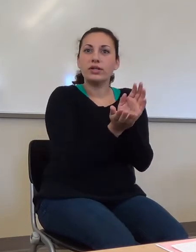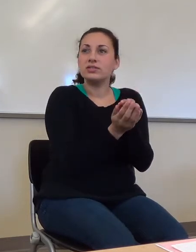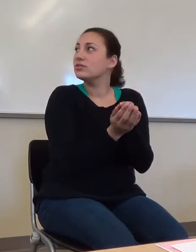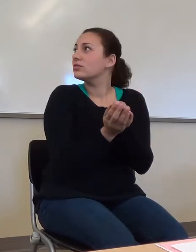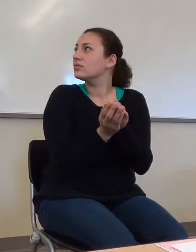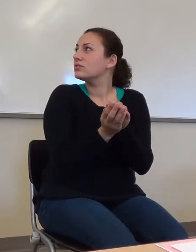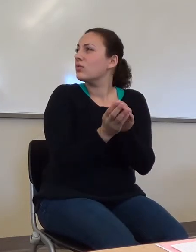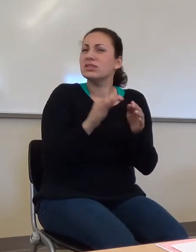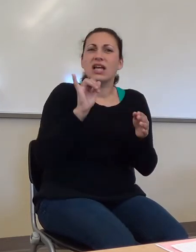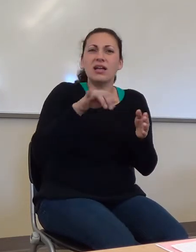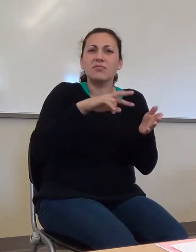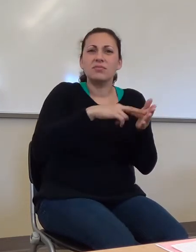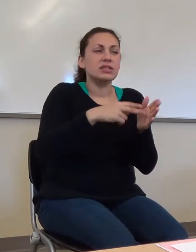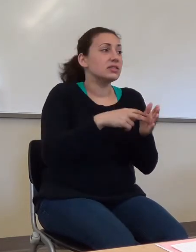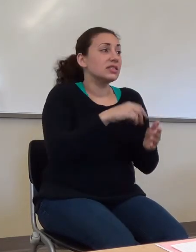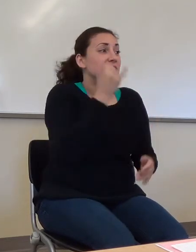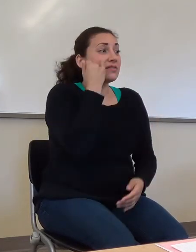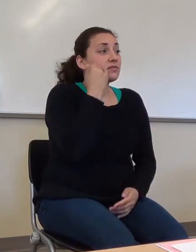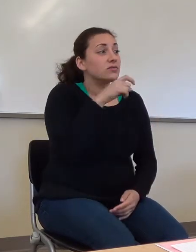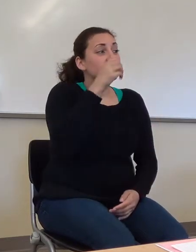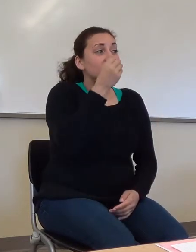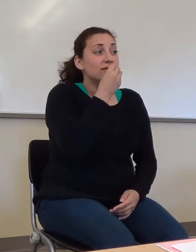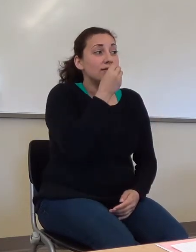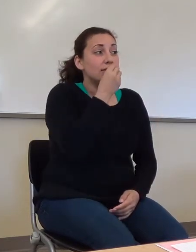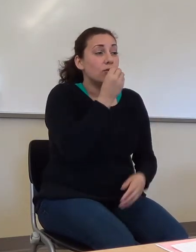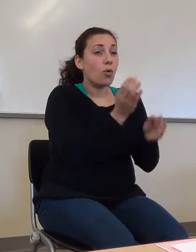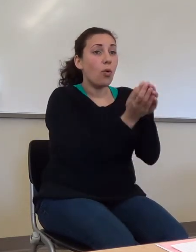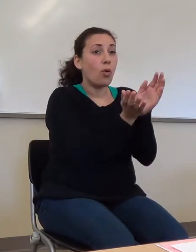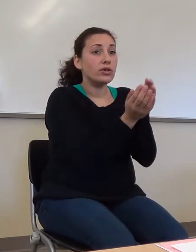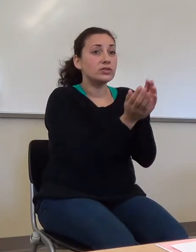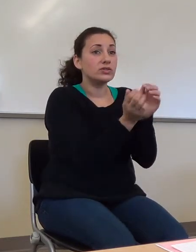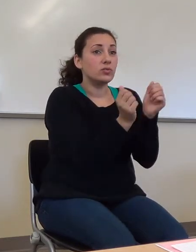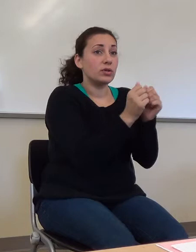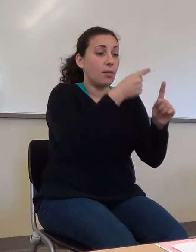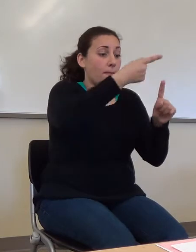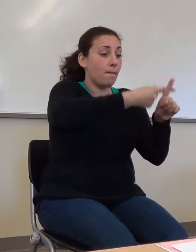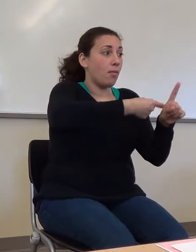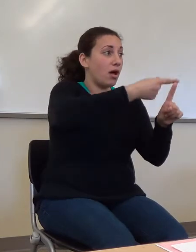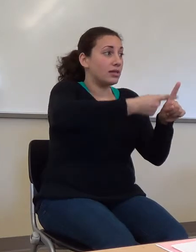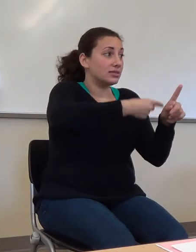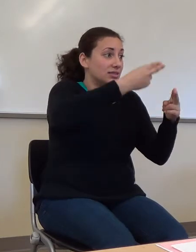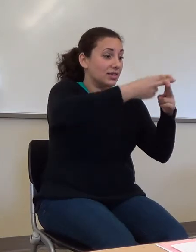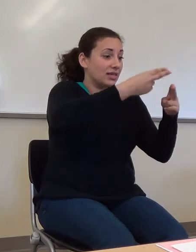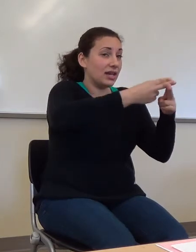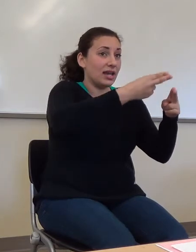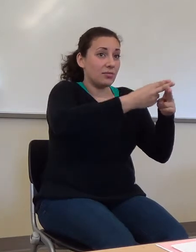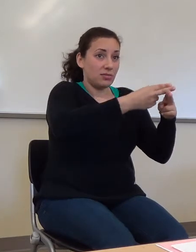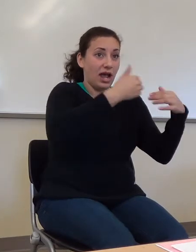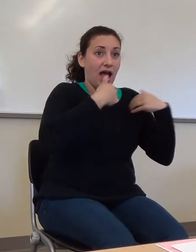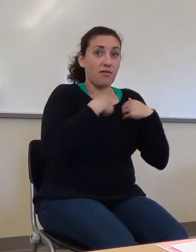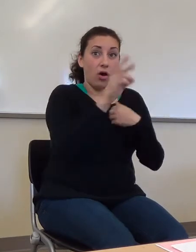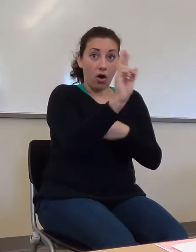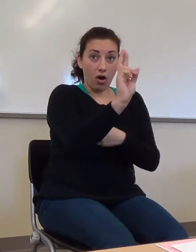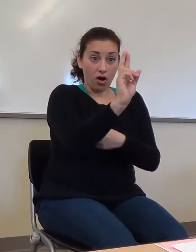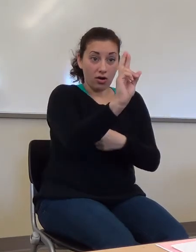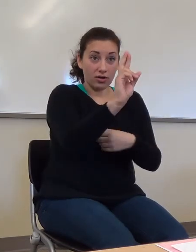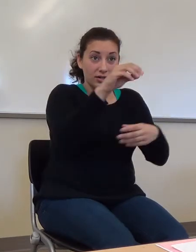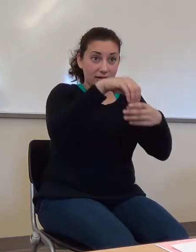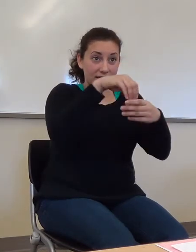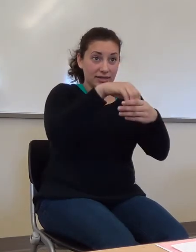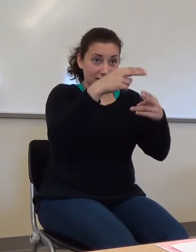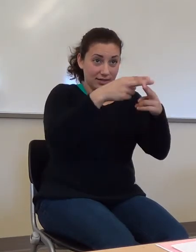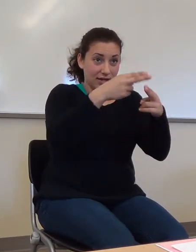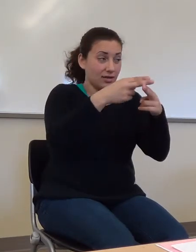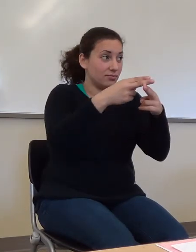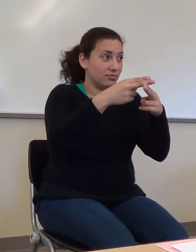mean? Should you eat oysters in months with an R in them? Old wives'